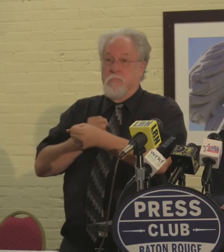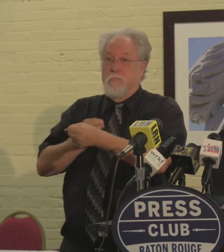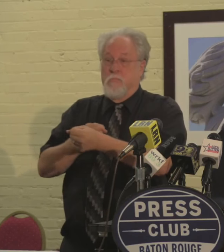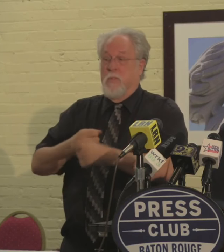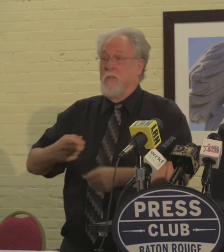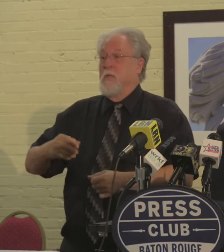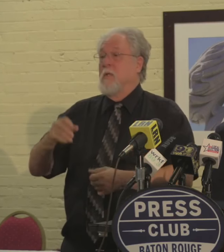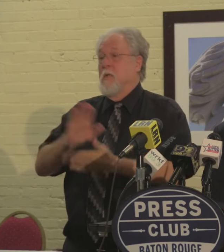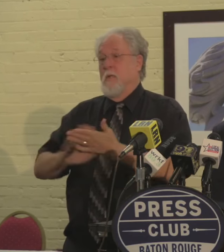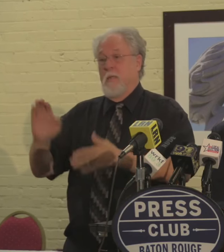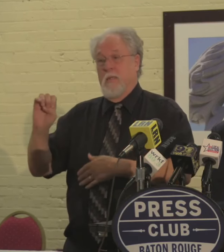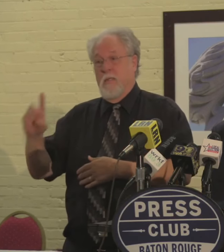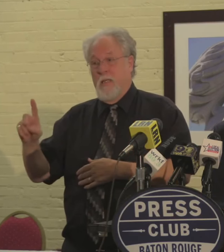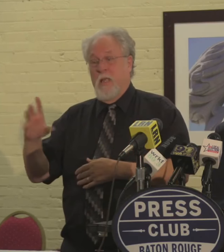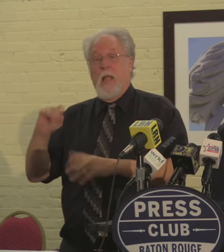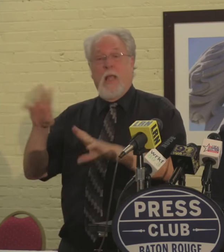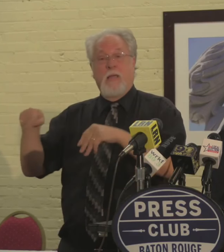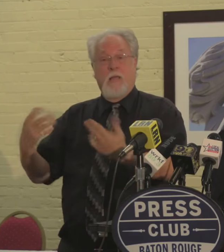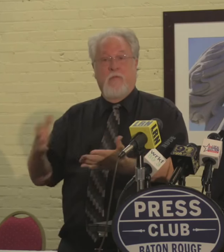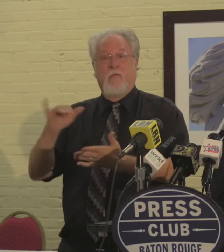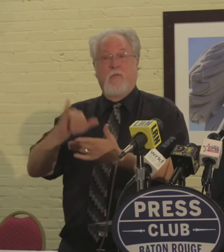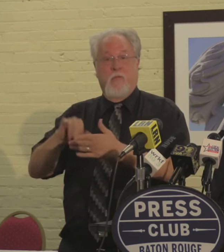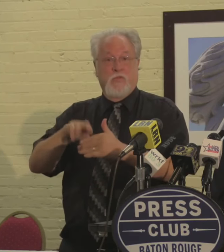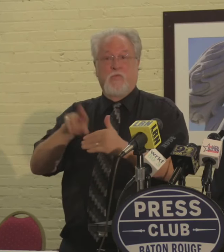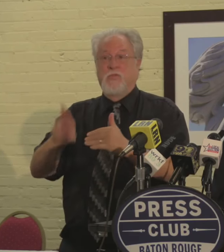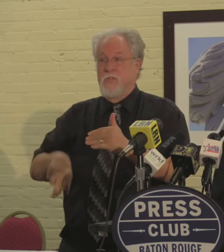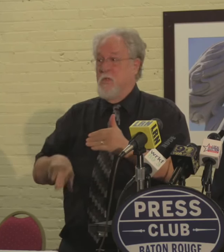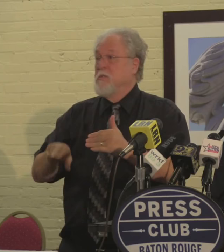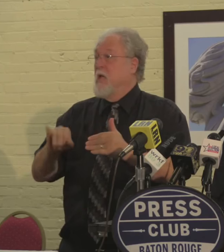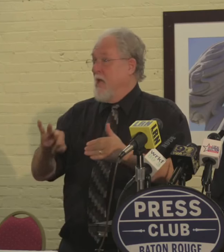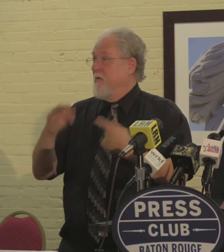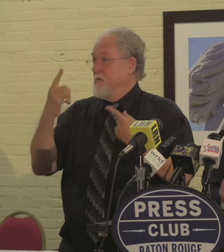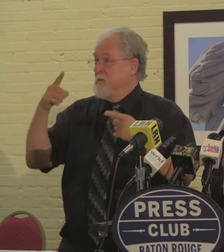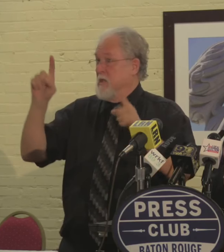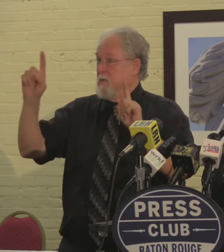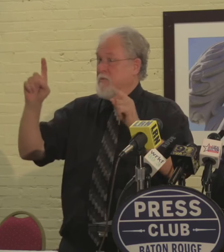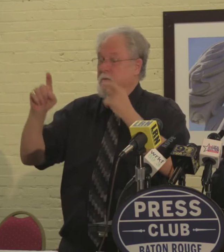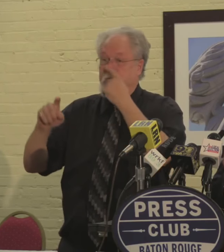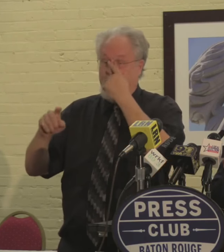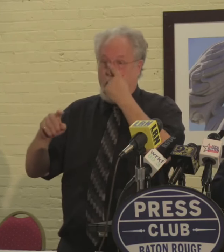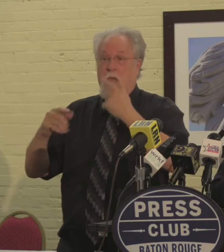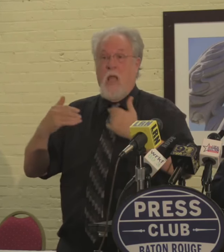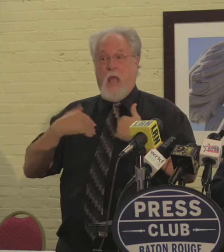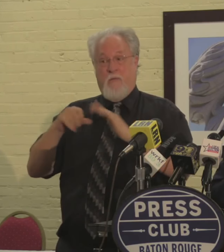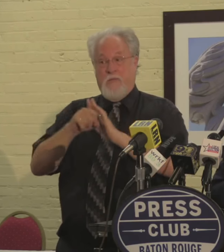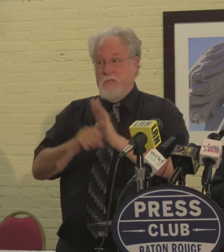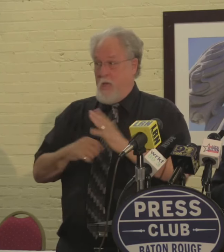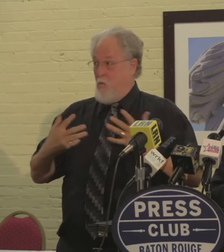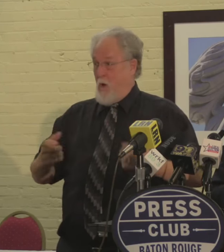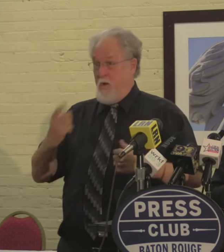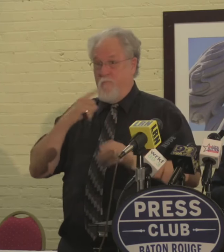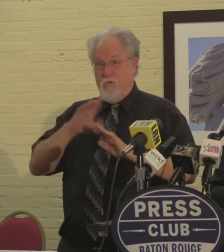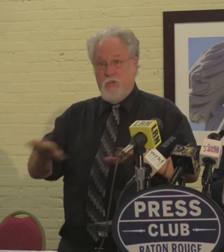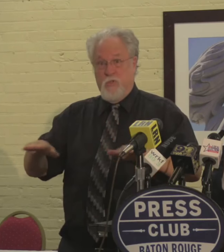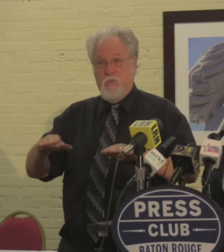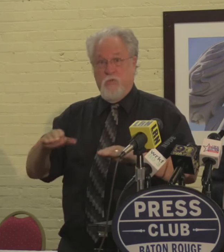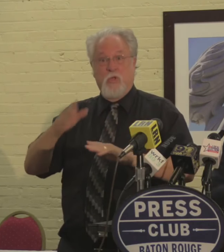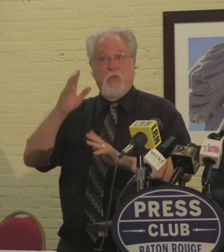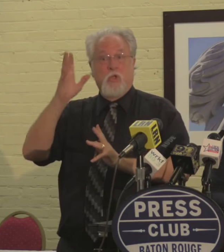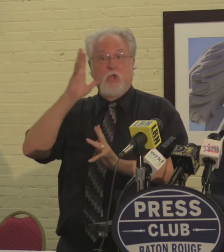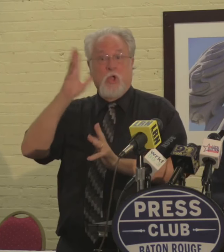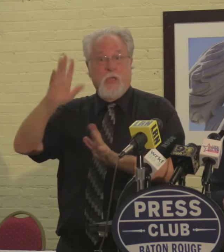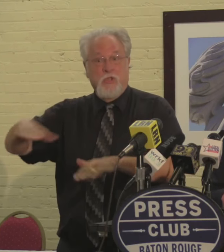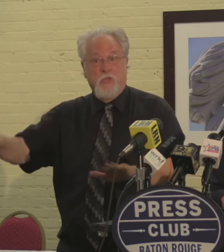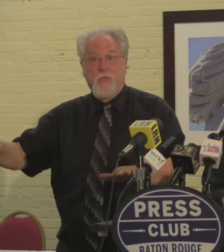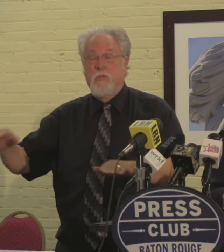education and continue to deliver those results if we're going to be successful. If we're going to have a state that we want for our children and grandchildren with all